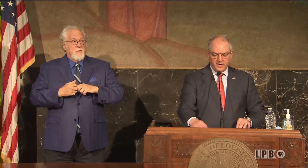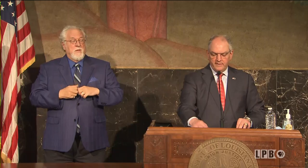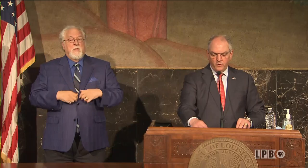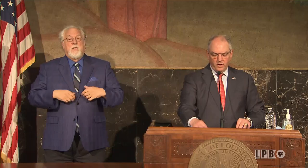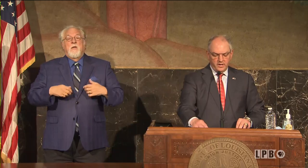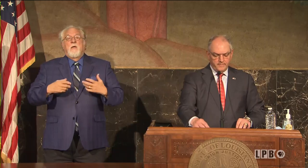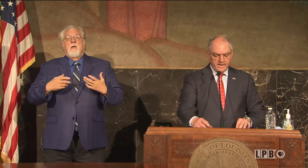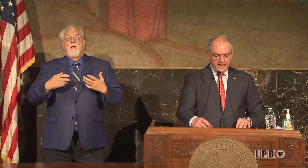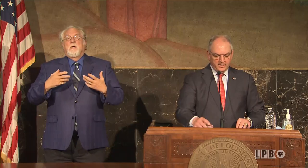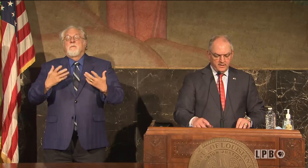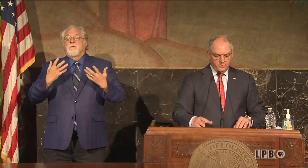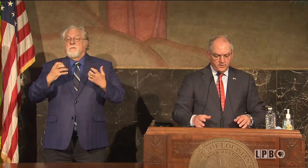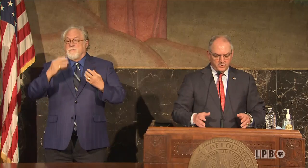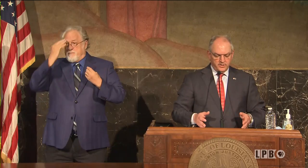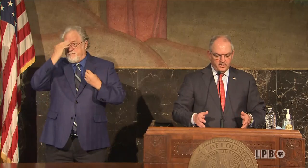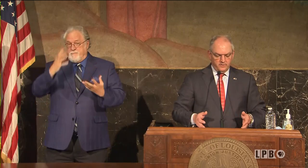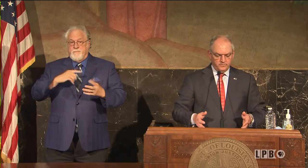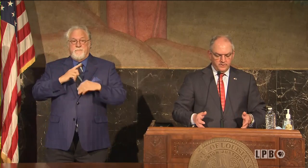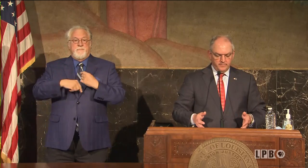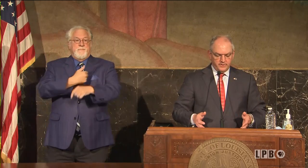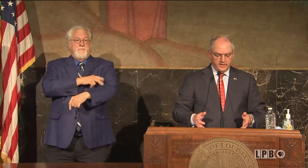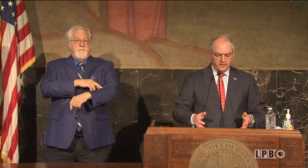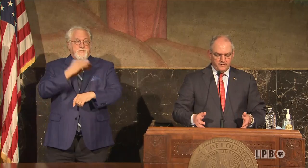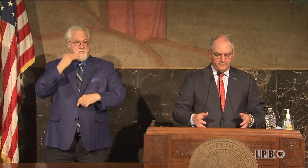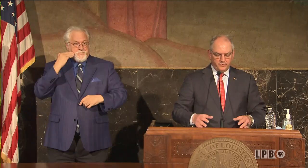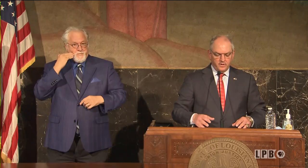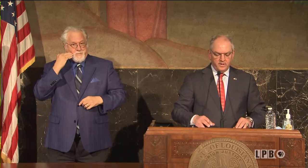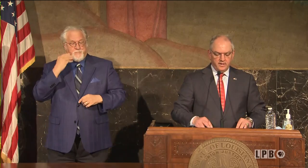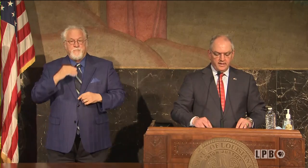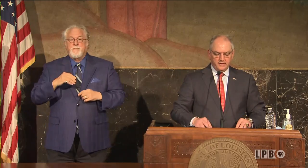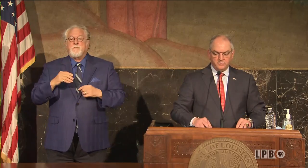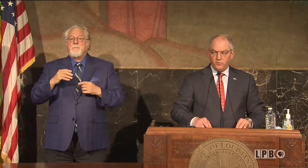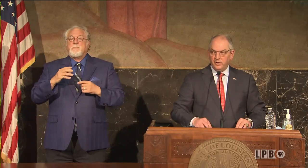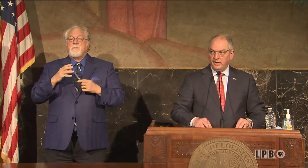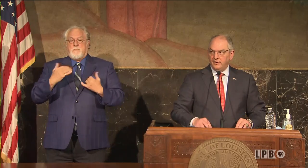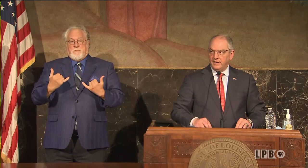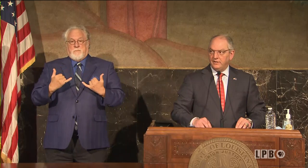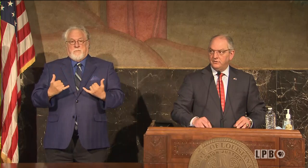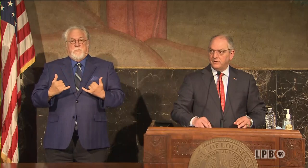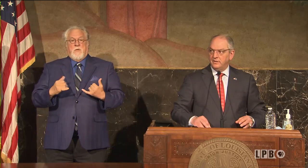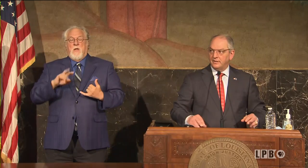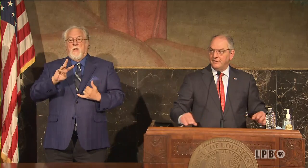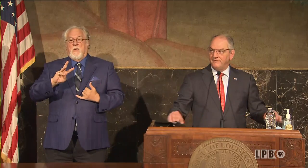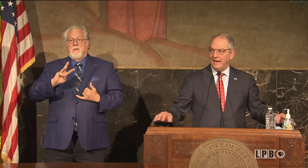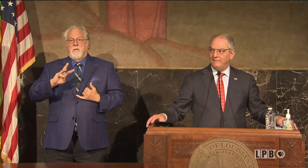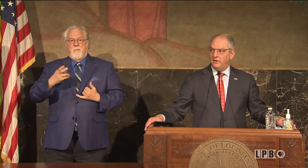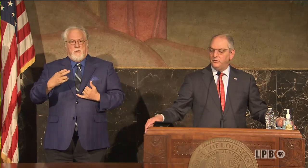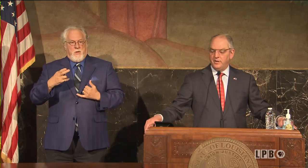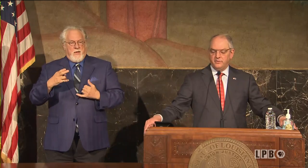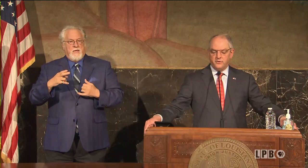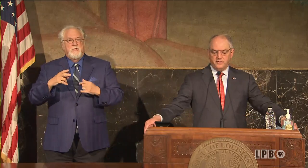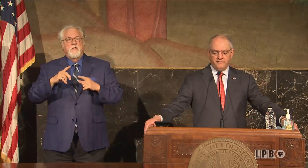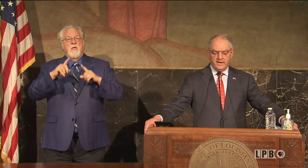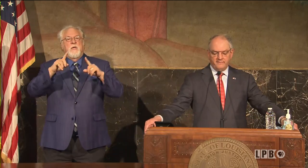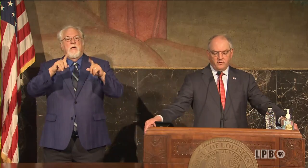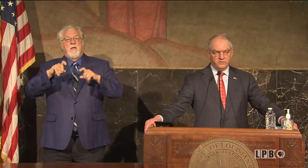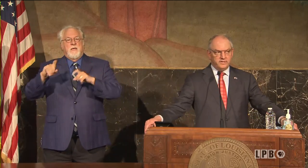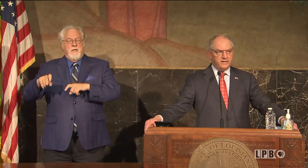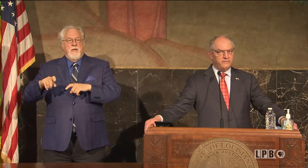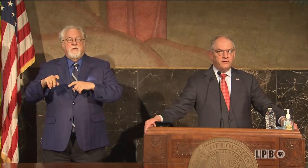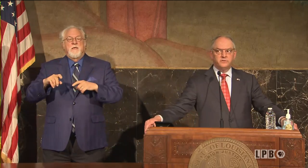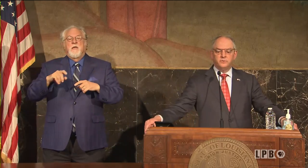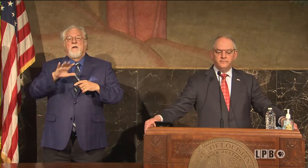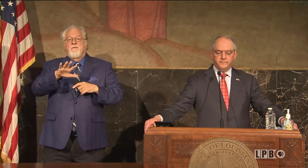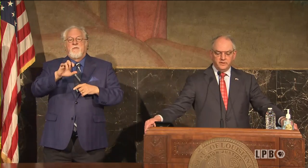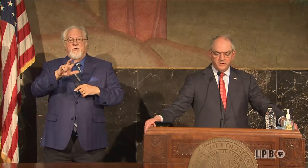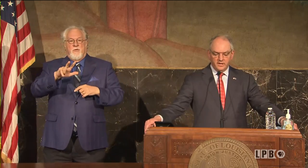Did want to give you all an update on nursing homes in particular. At this point, LDH has conducted 535 on-site